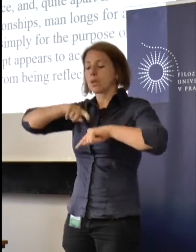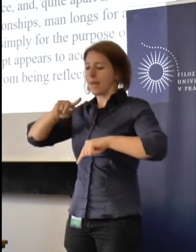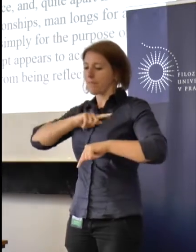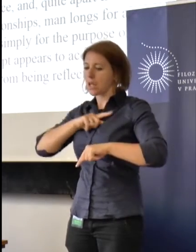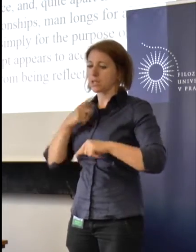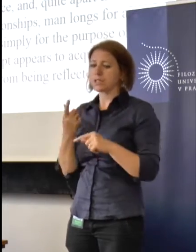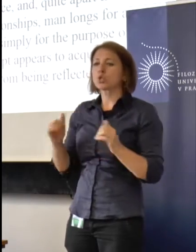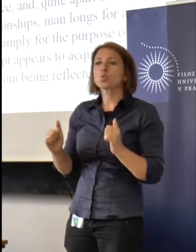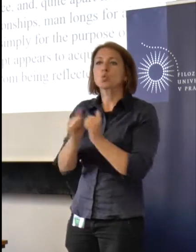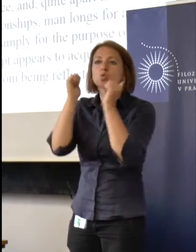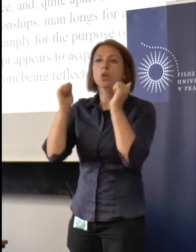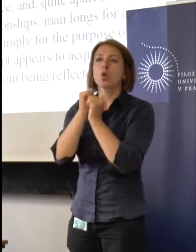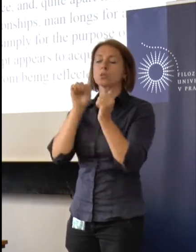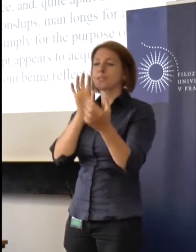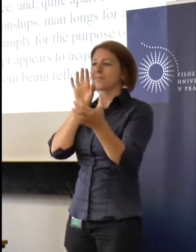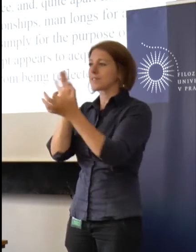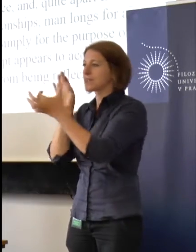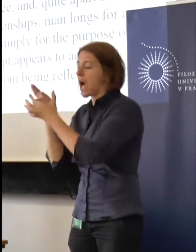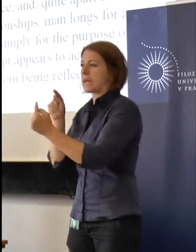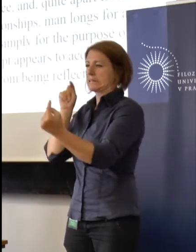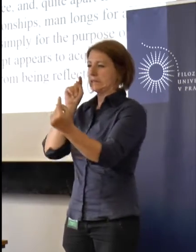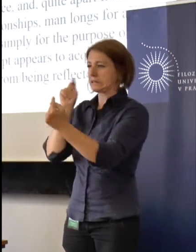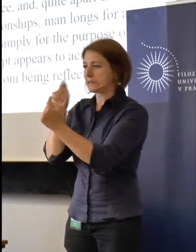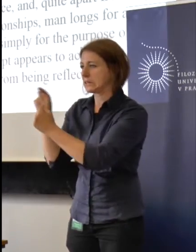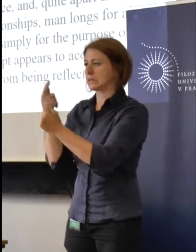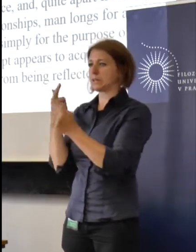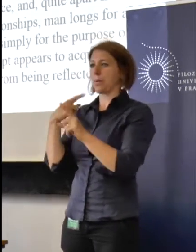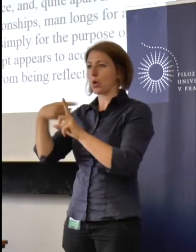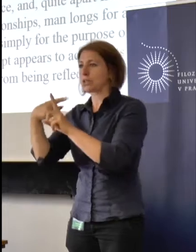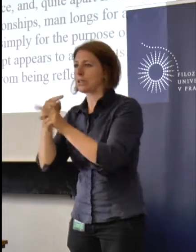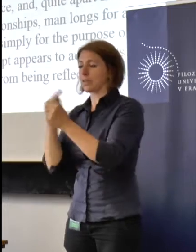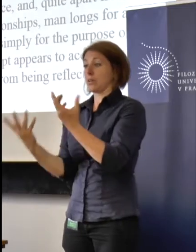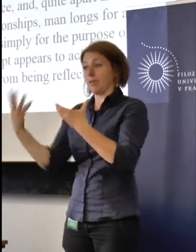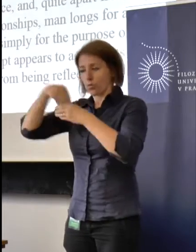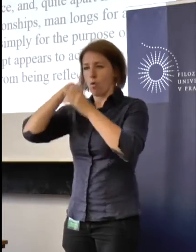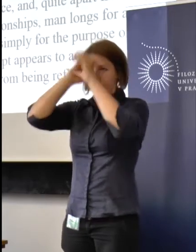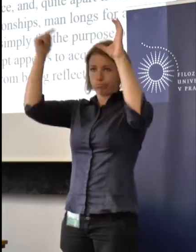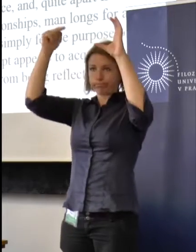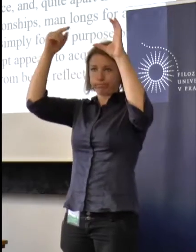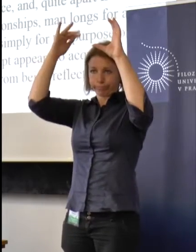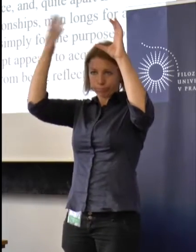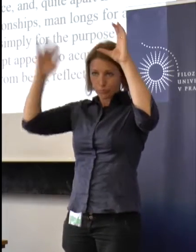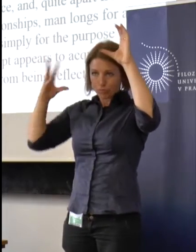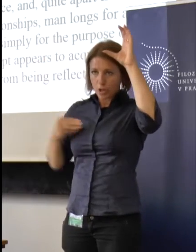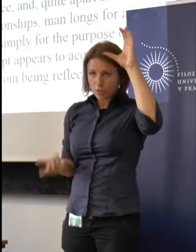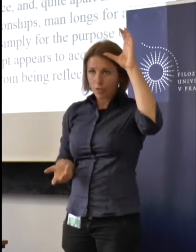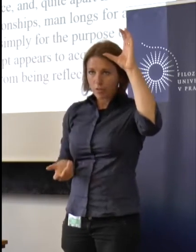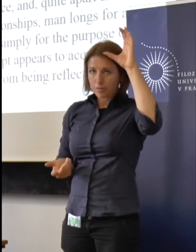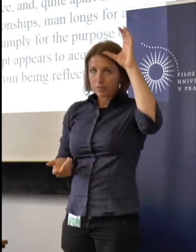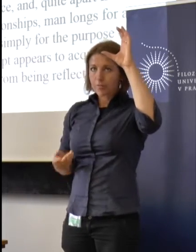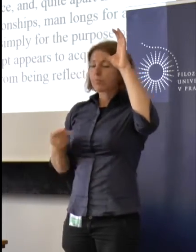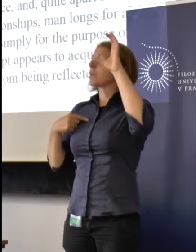of thinking. And once more, a given concept appears to acquire its definiteness and certainty from being